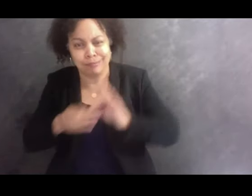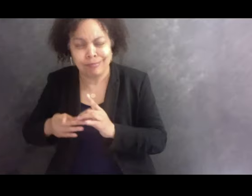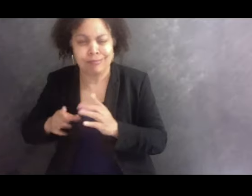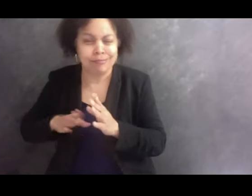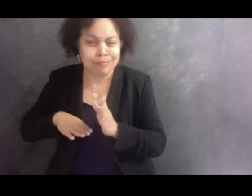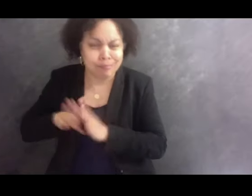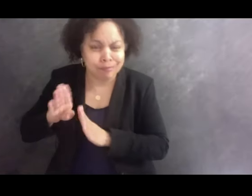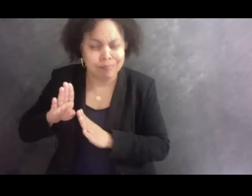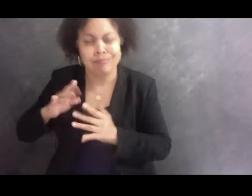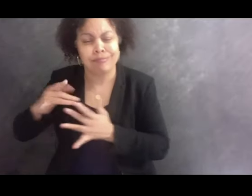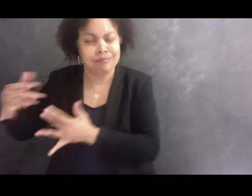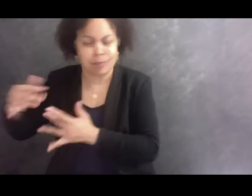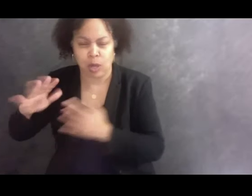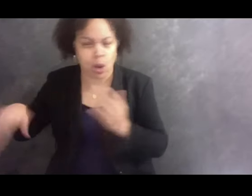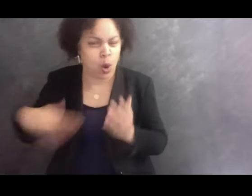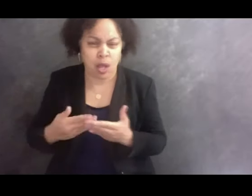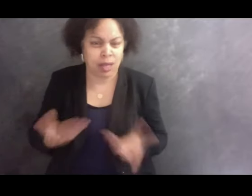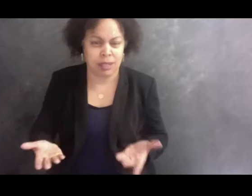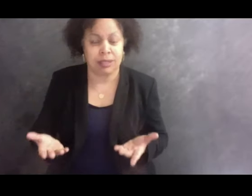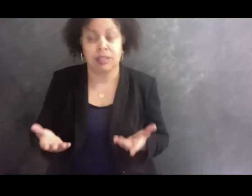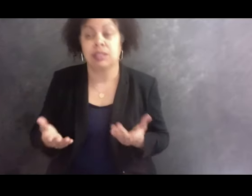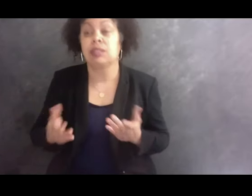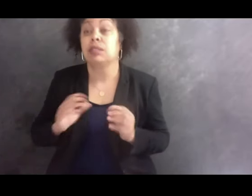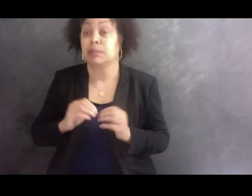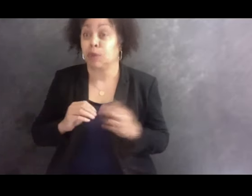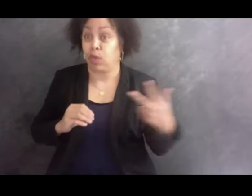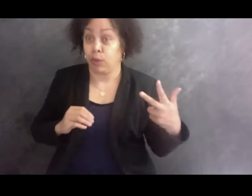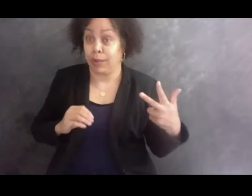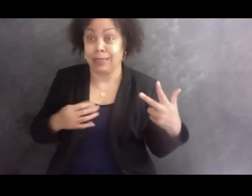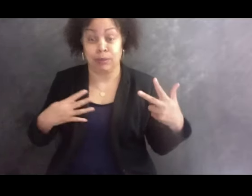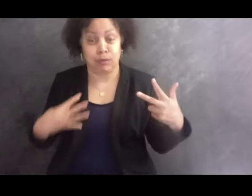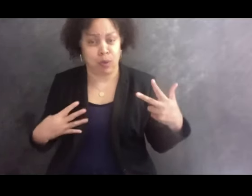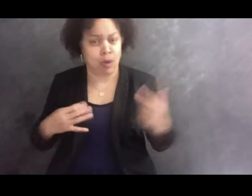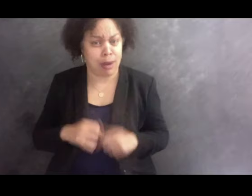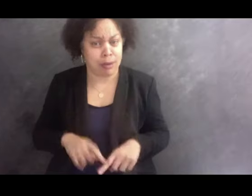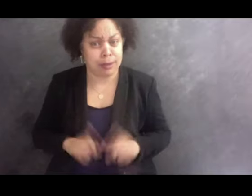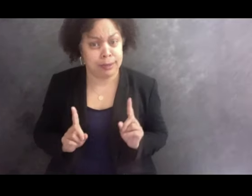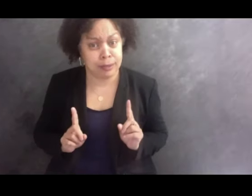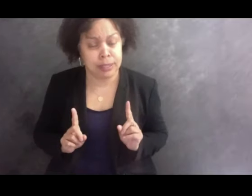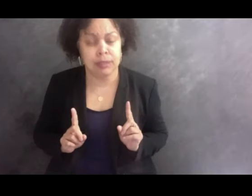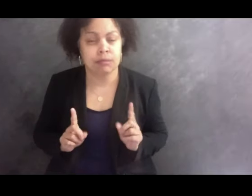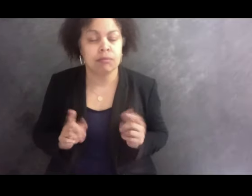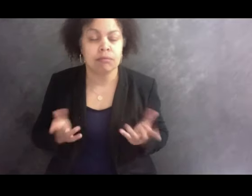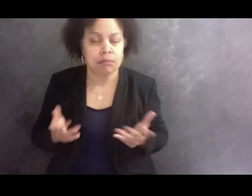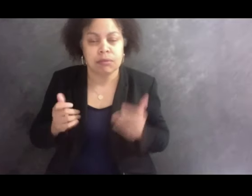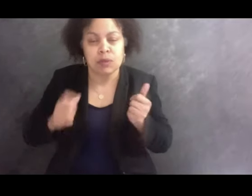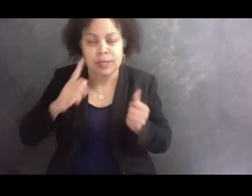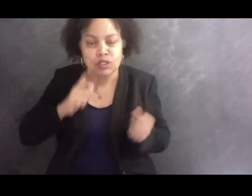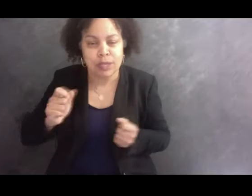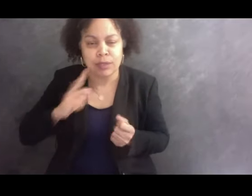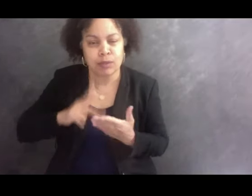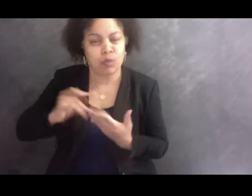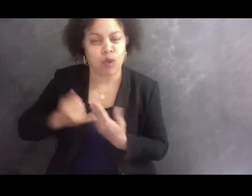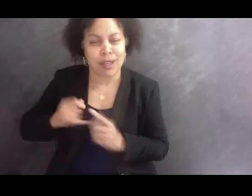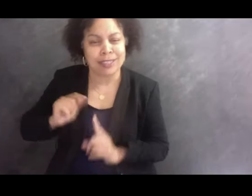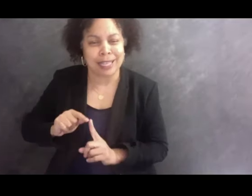development. So the key difference between questions 3 and question 4 is what strategies will the project take to